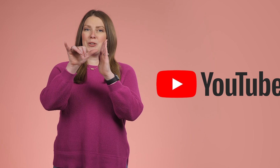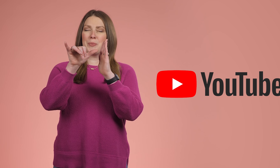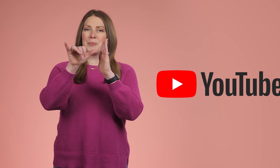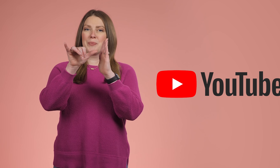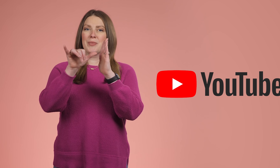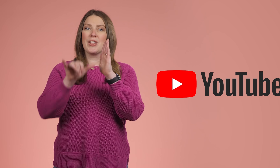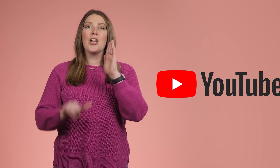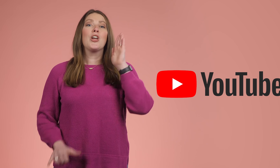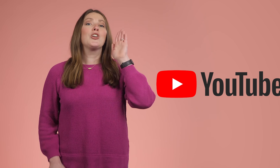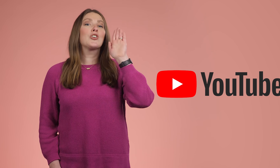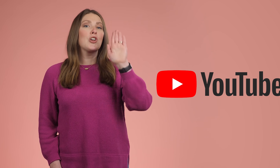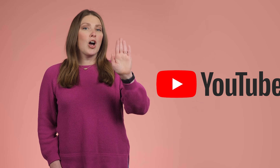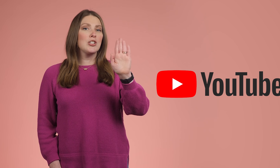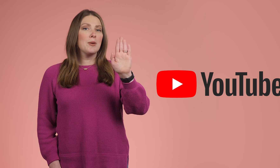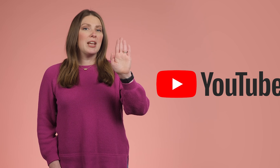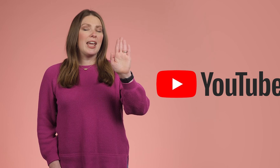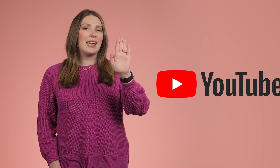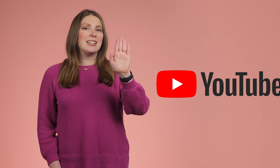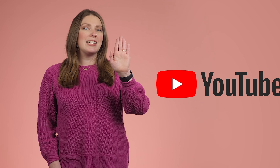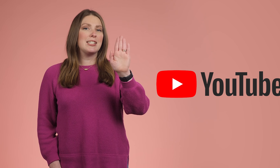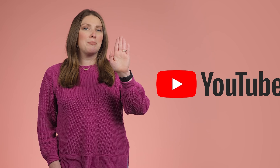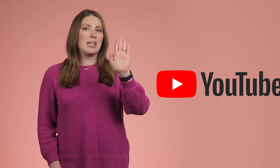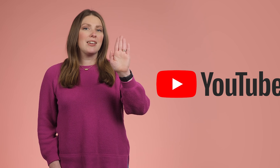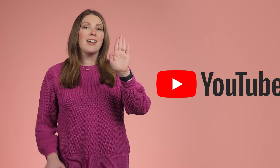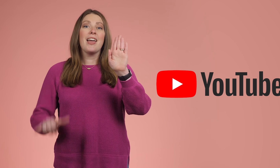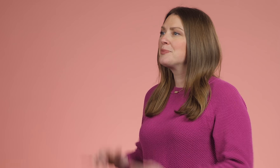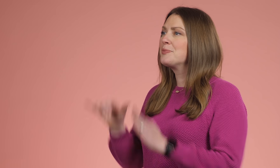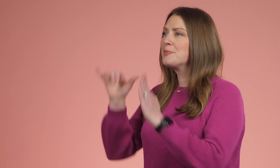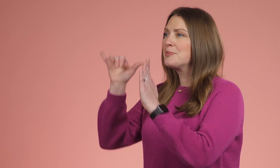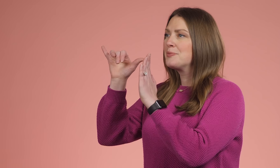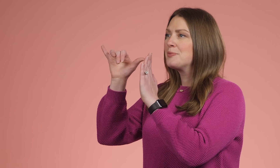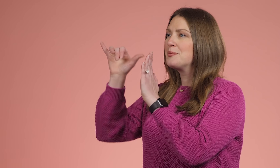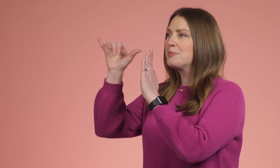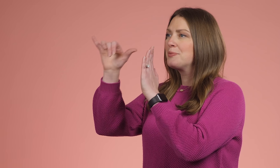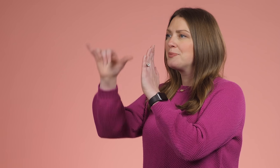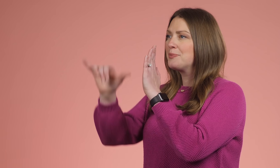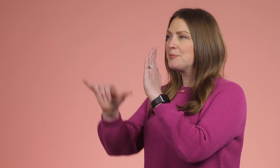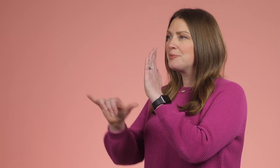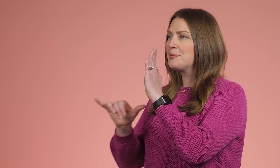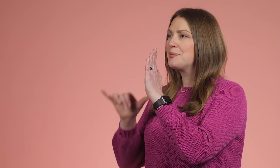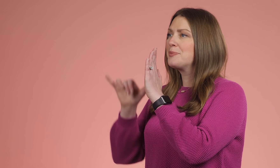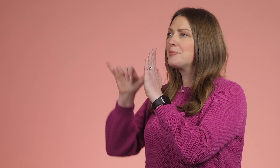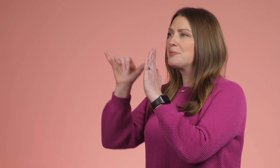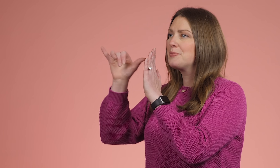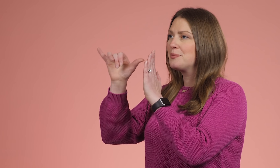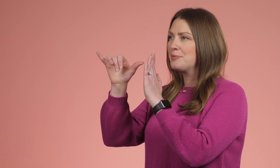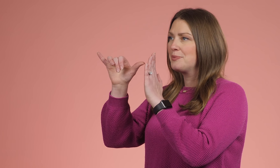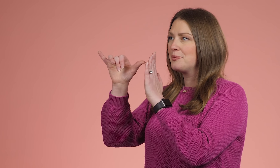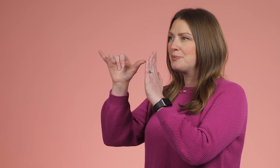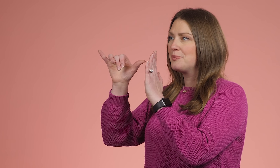YouTube. Your non-dominant hand is a B and your dominant is a Y moving in a